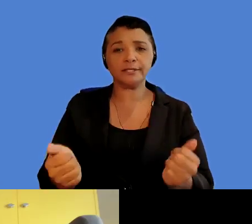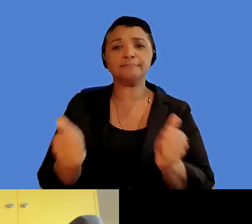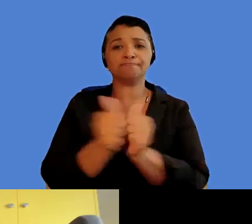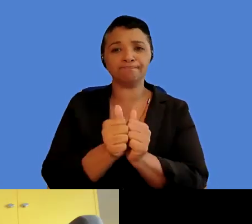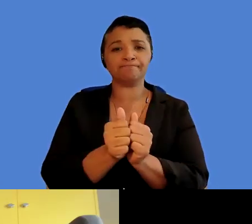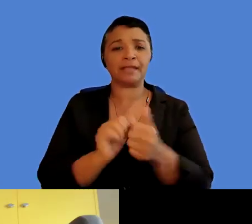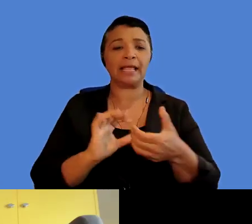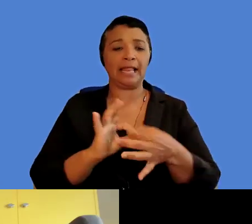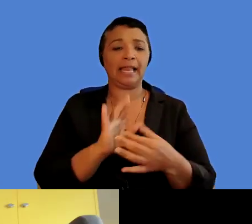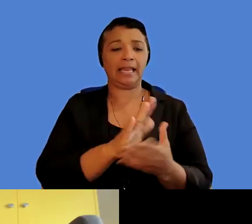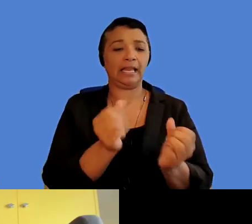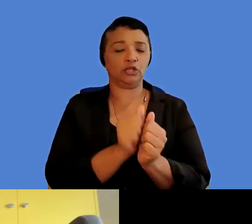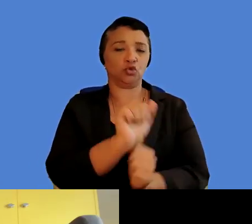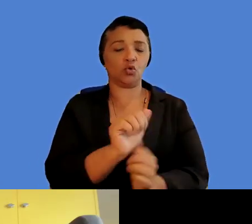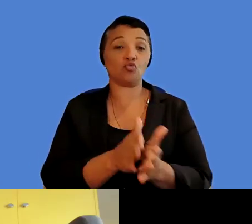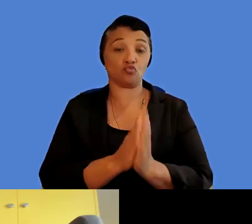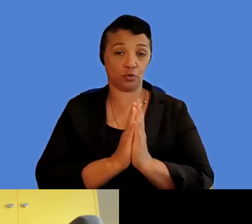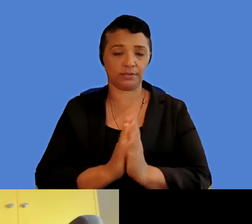your requests.